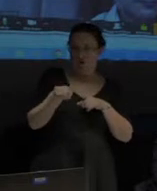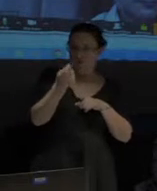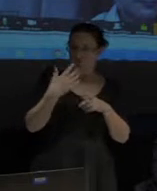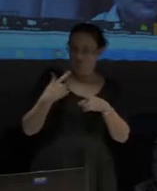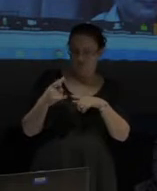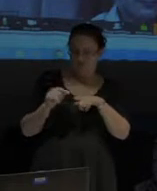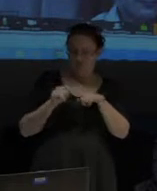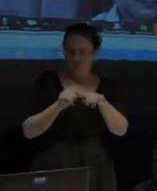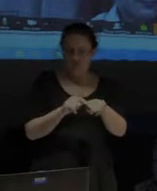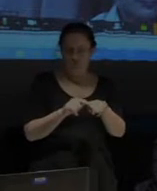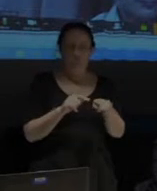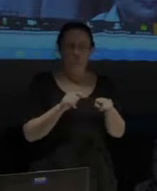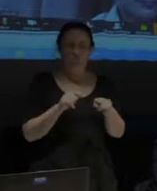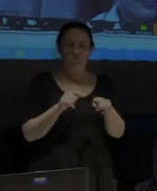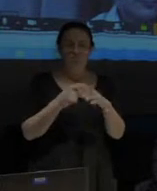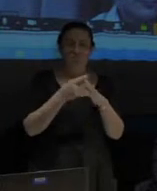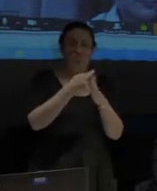Policies, processes,